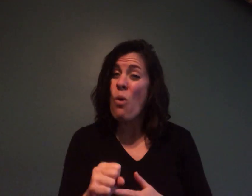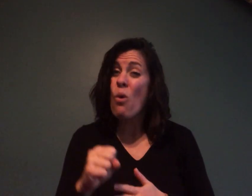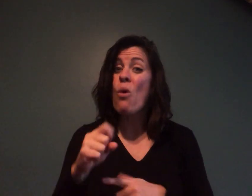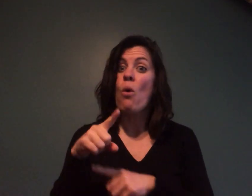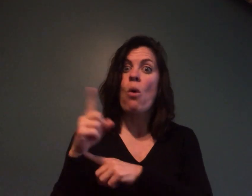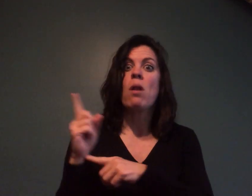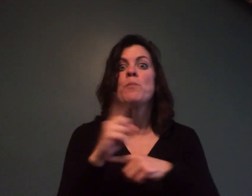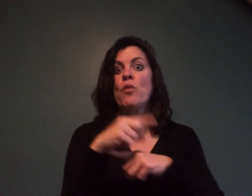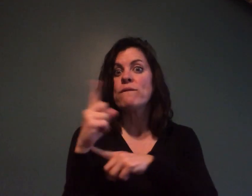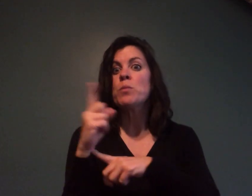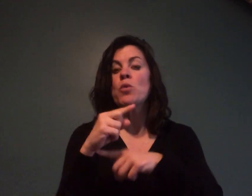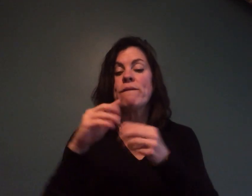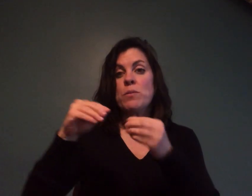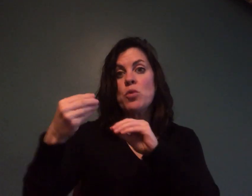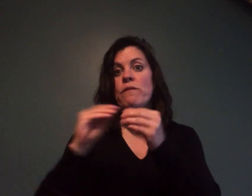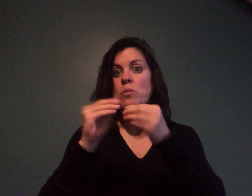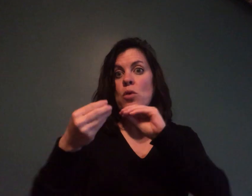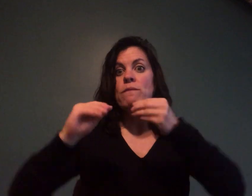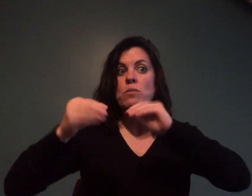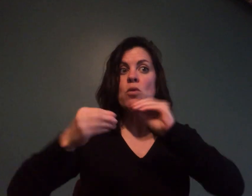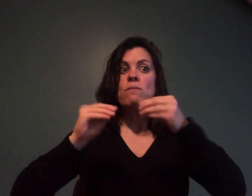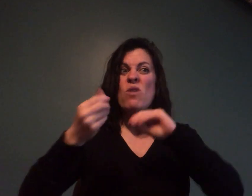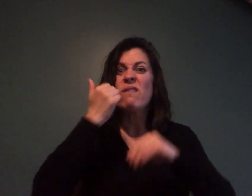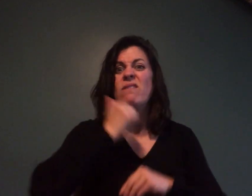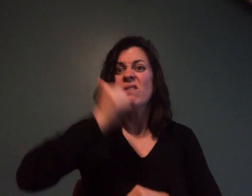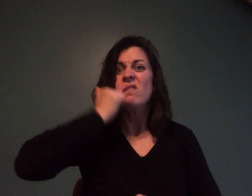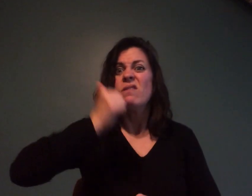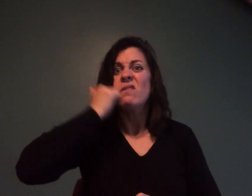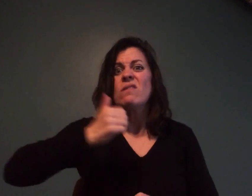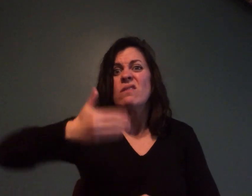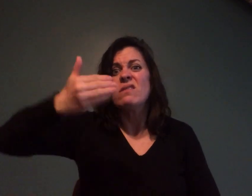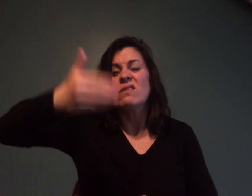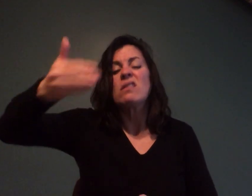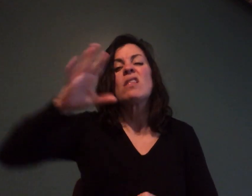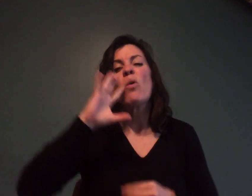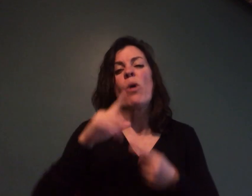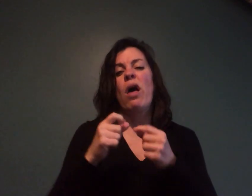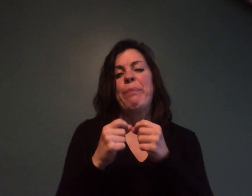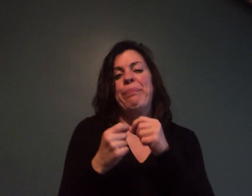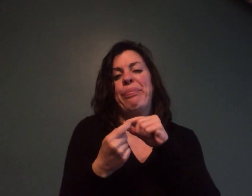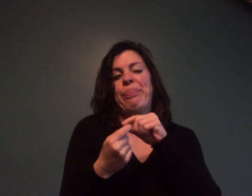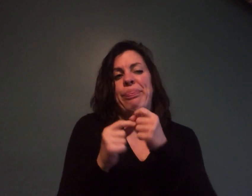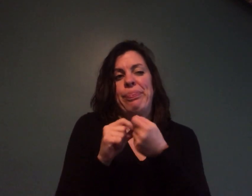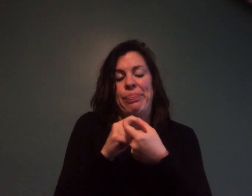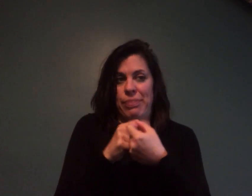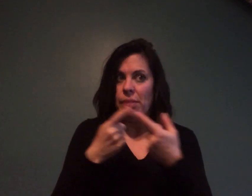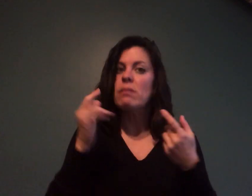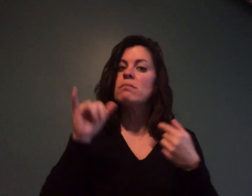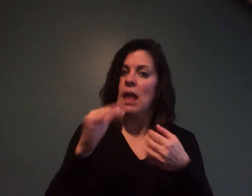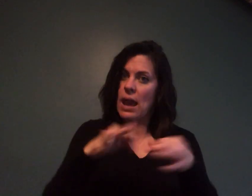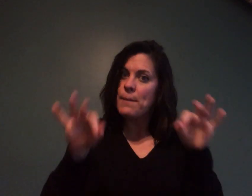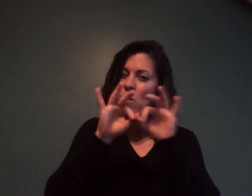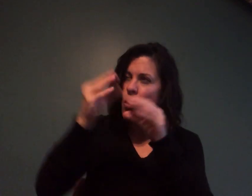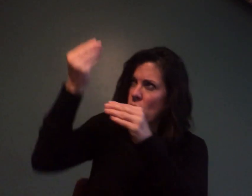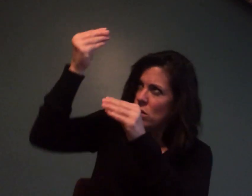your tools every day. All right? And we won't have any issues. All right, we all got